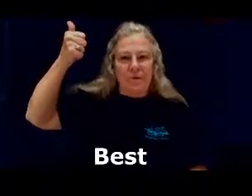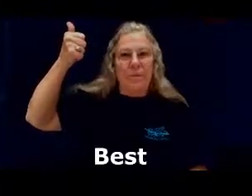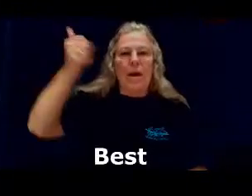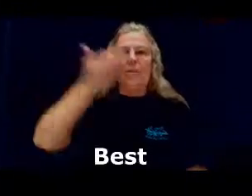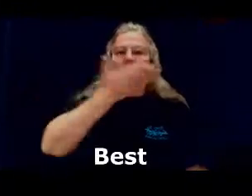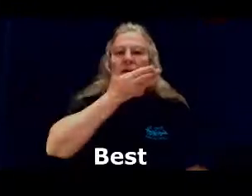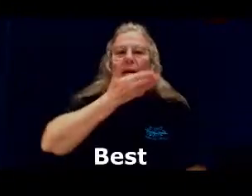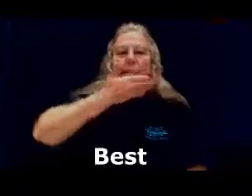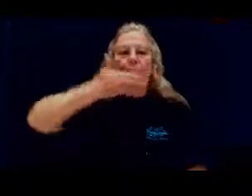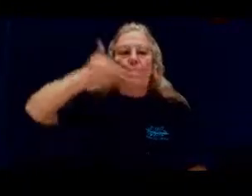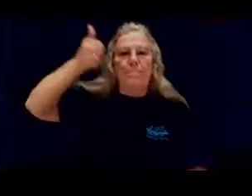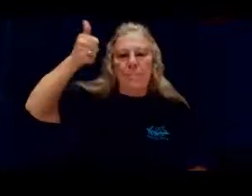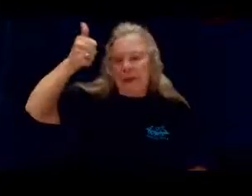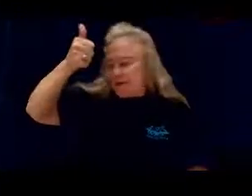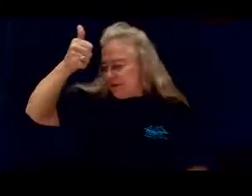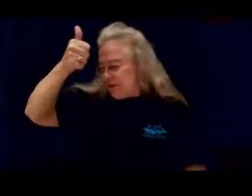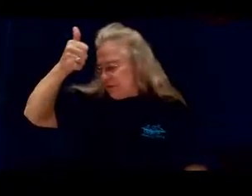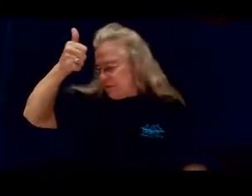up. Best.